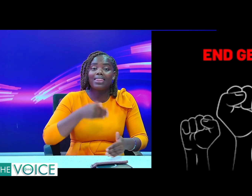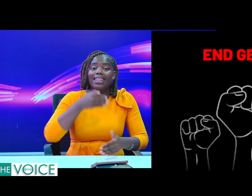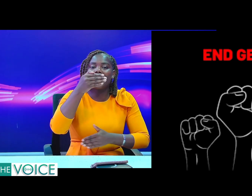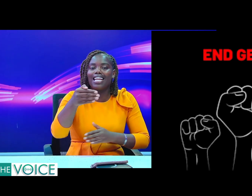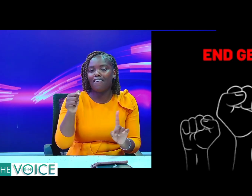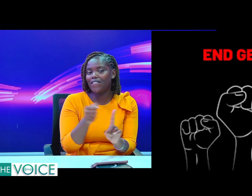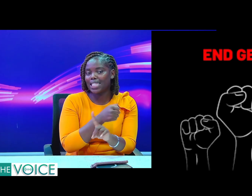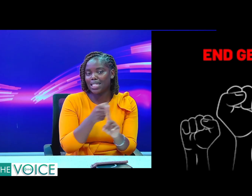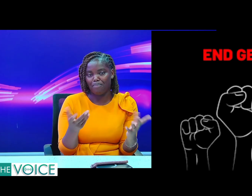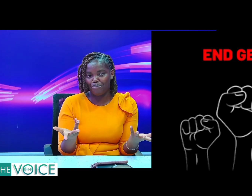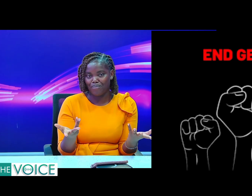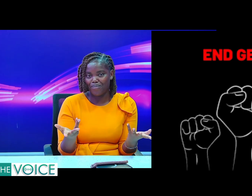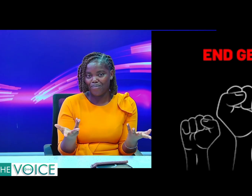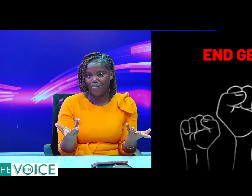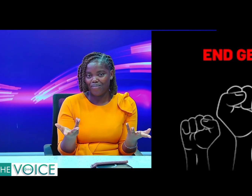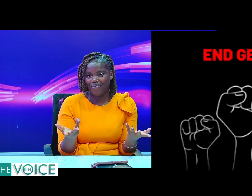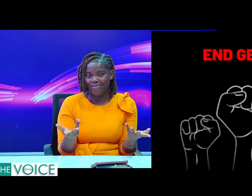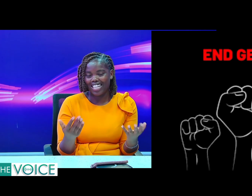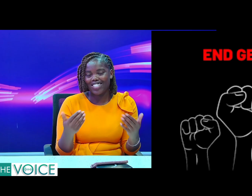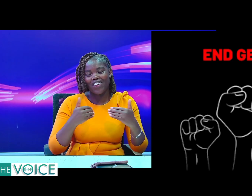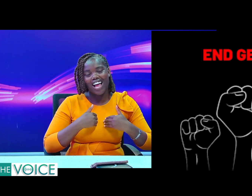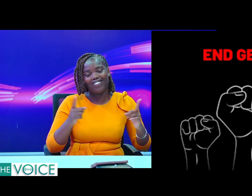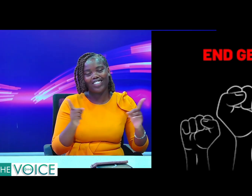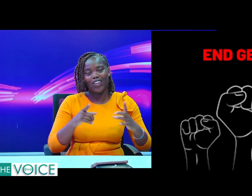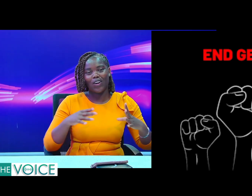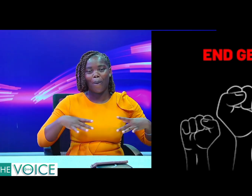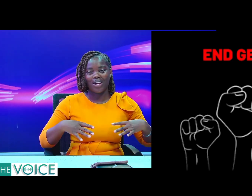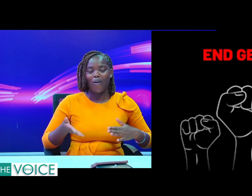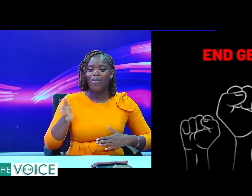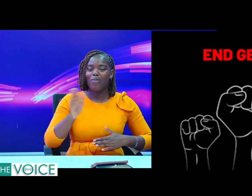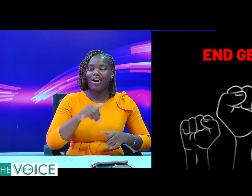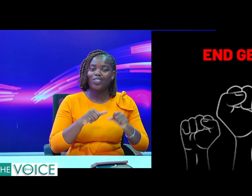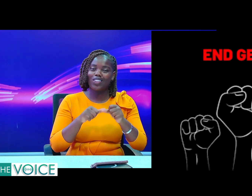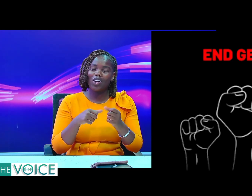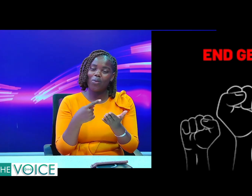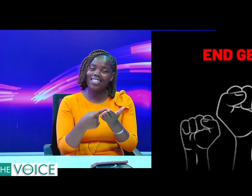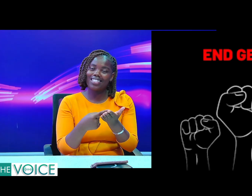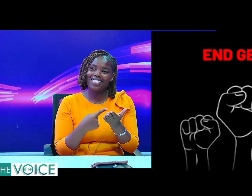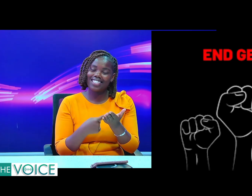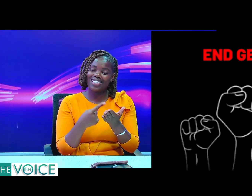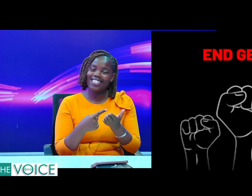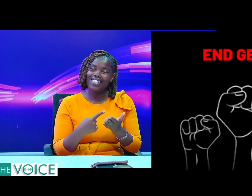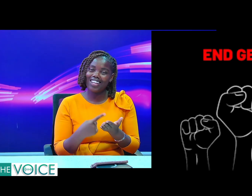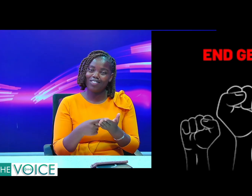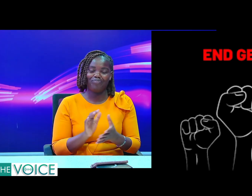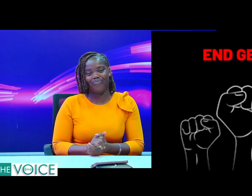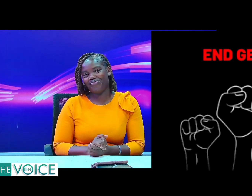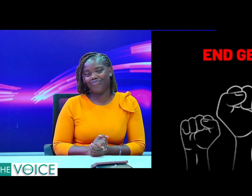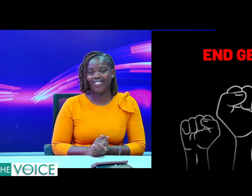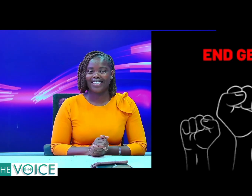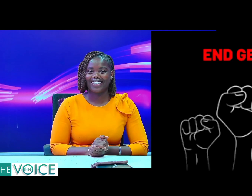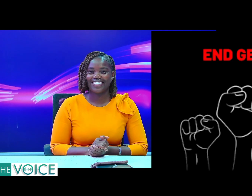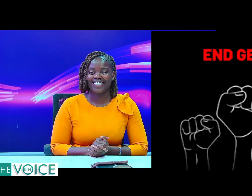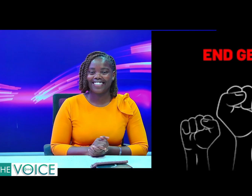can be able to protect yourself and be able to avoid and end this violence once and for all. We are going to take a short break, and